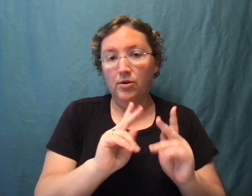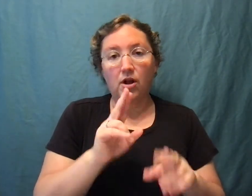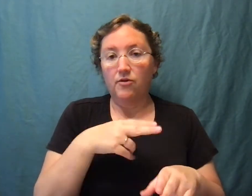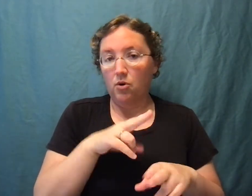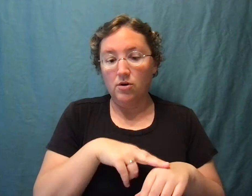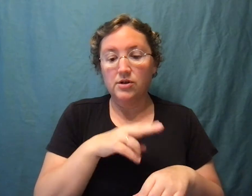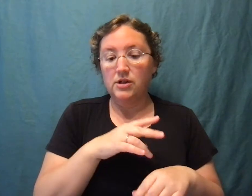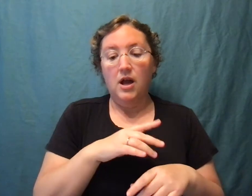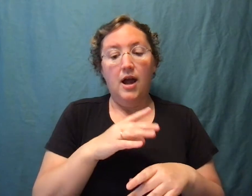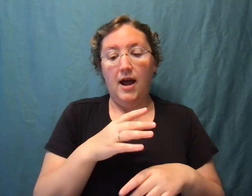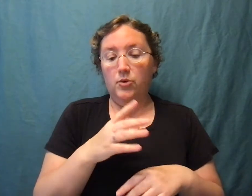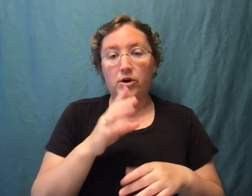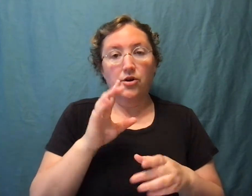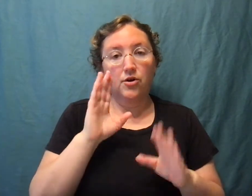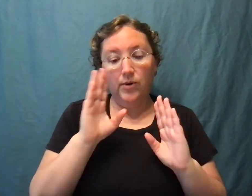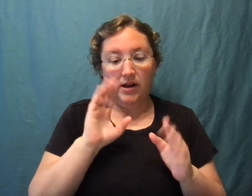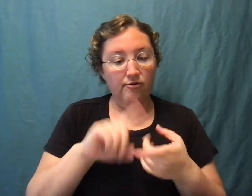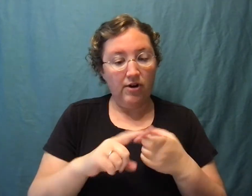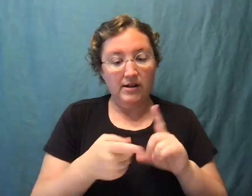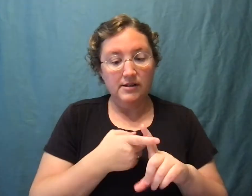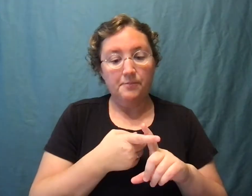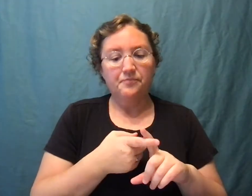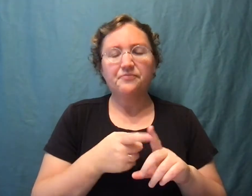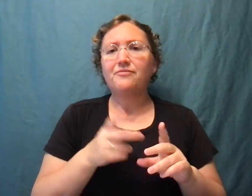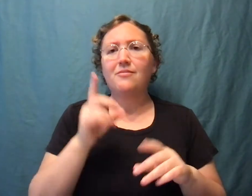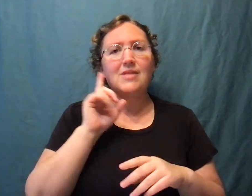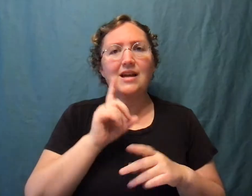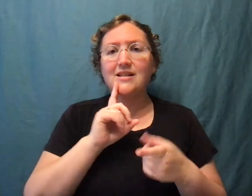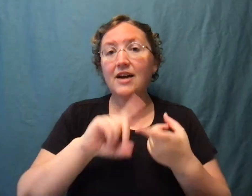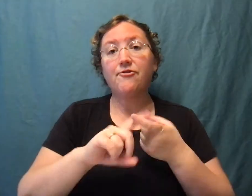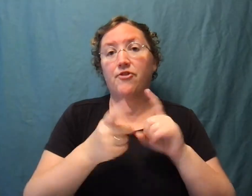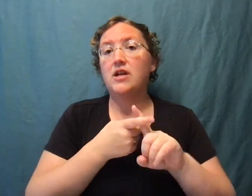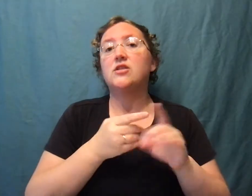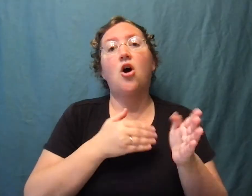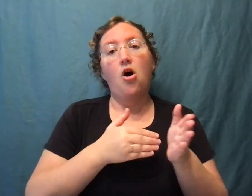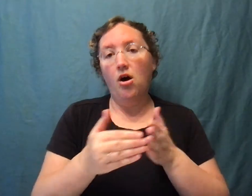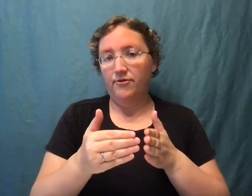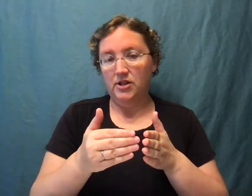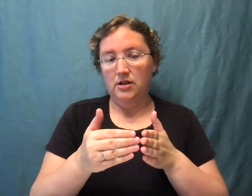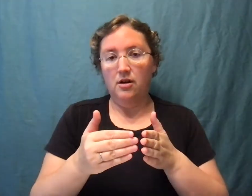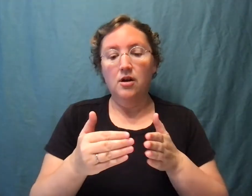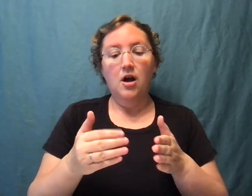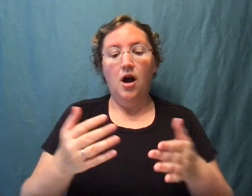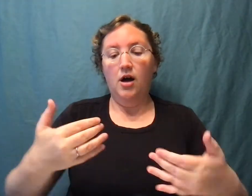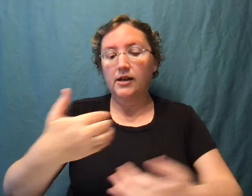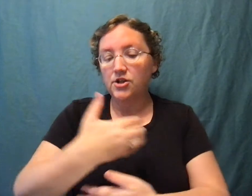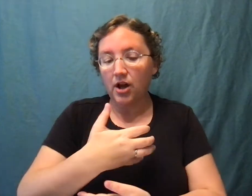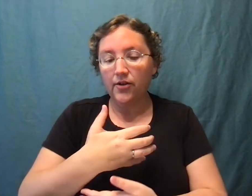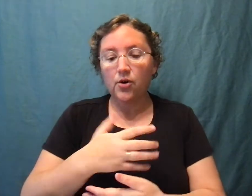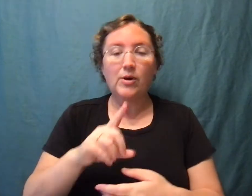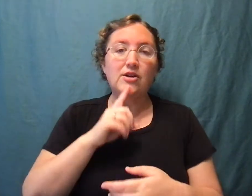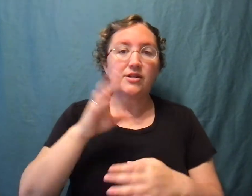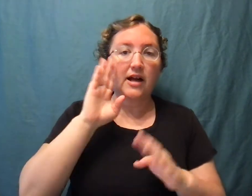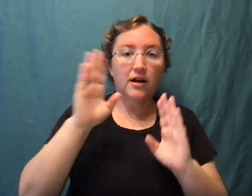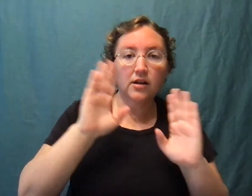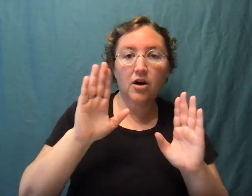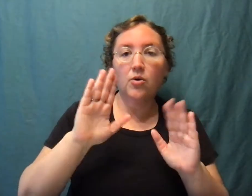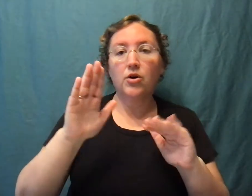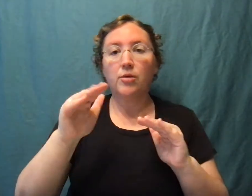of course, and when you're greeting friends. Deaf friends often hug each other when you're saying hello or